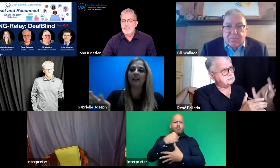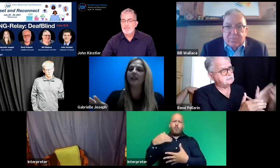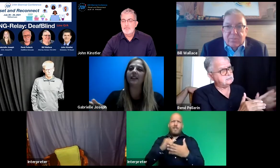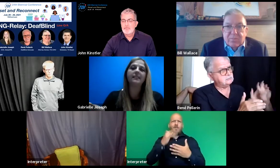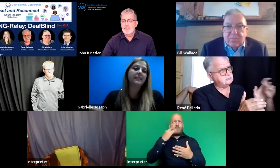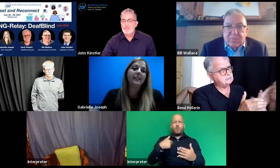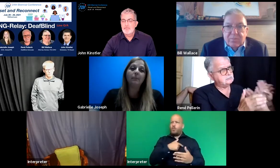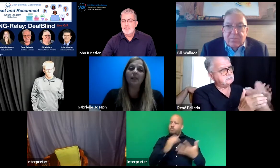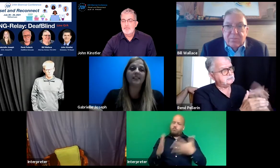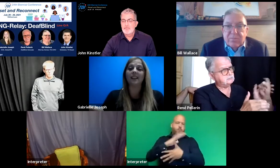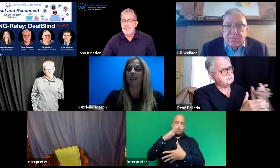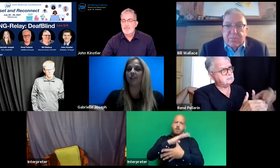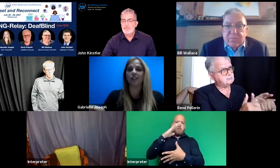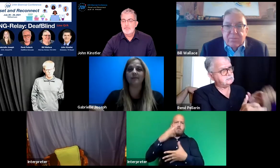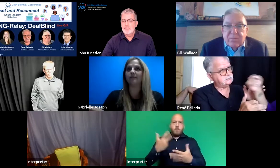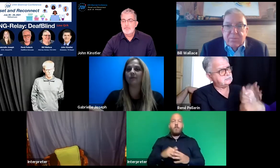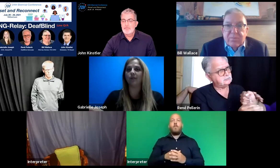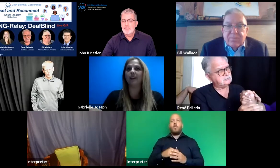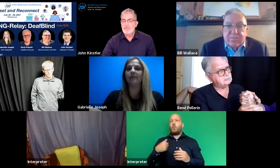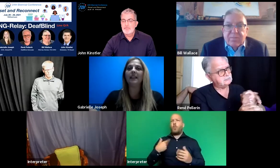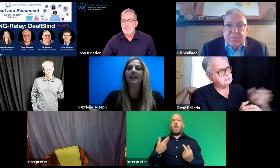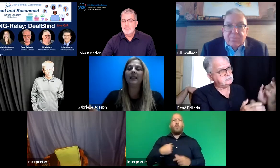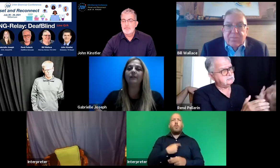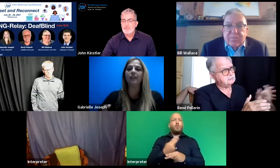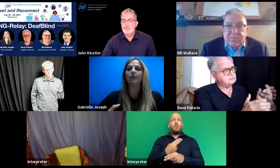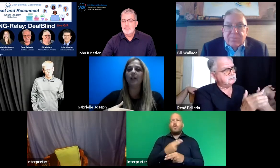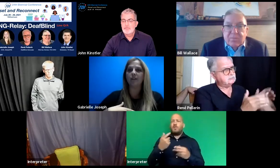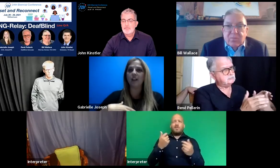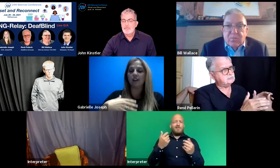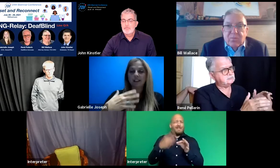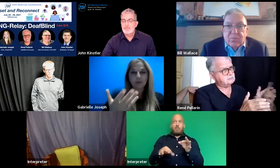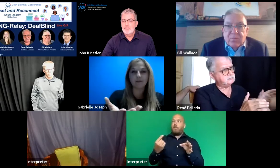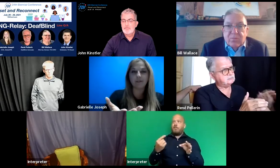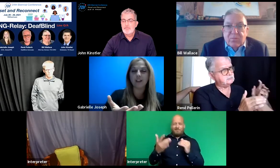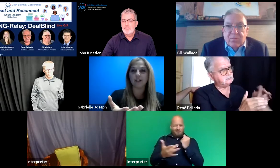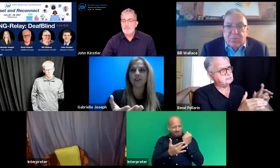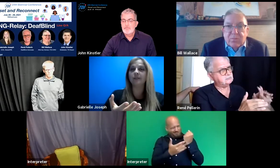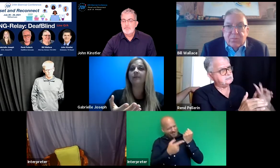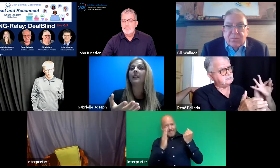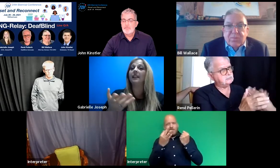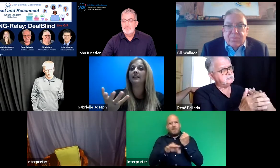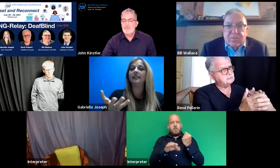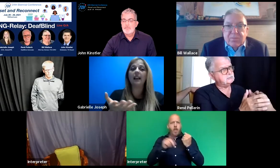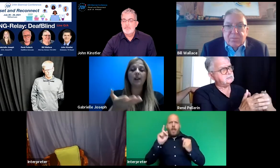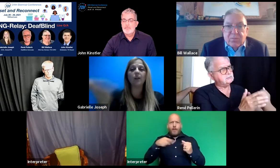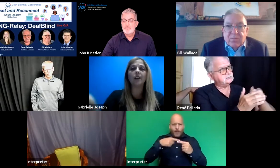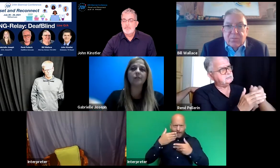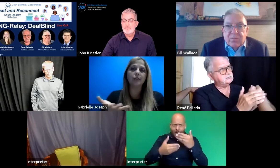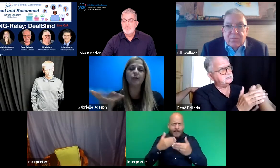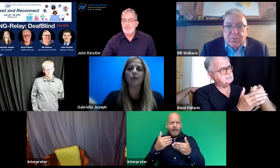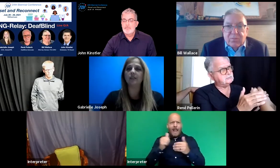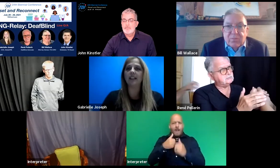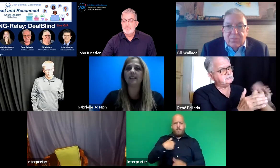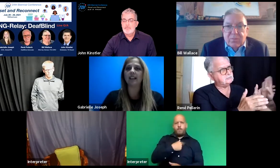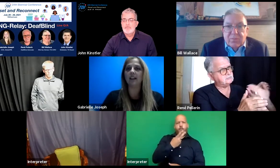taking something as simple as technology, right? If we are VRS providers, then today, where else